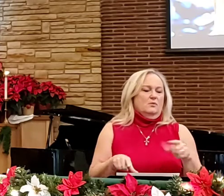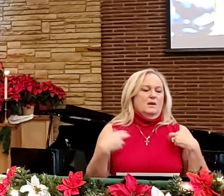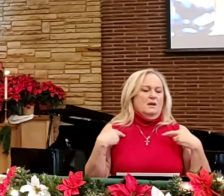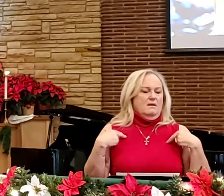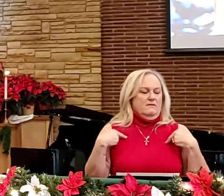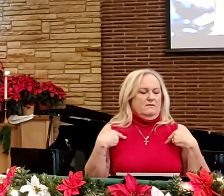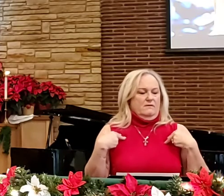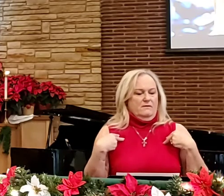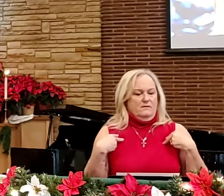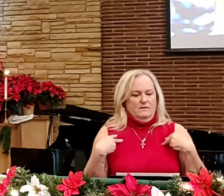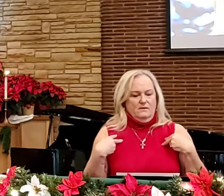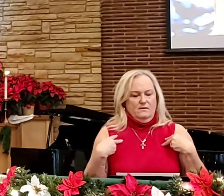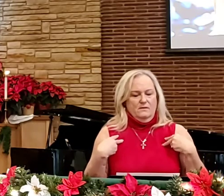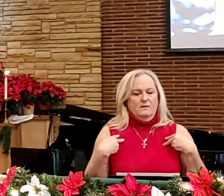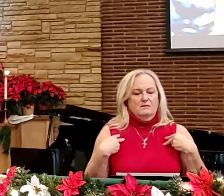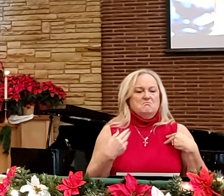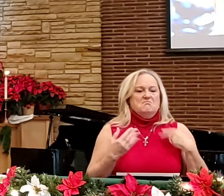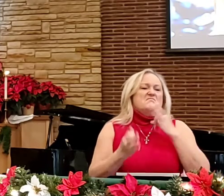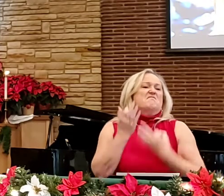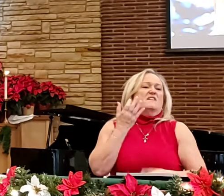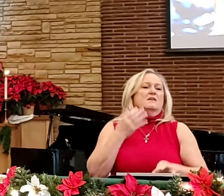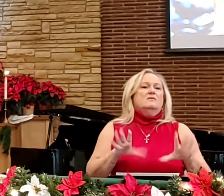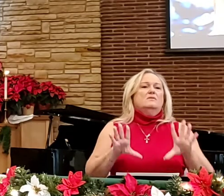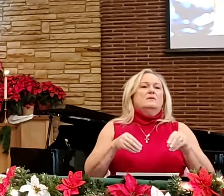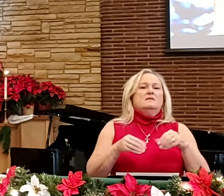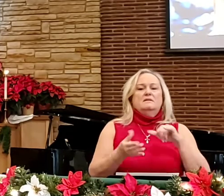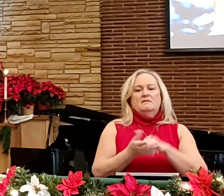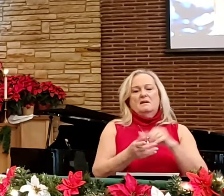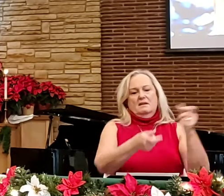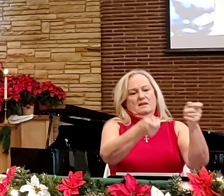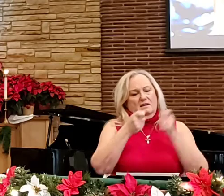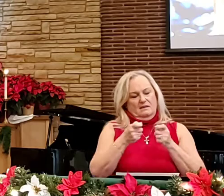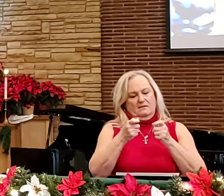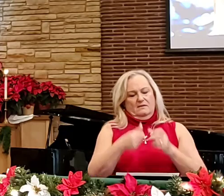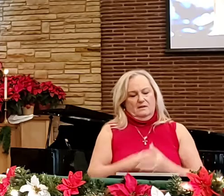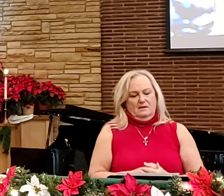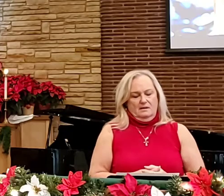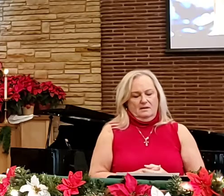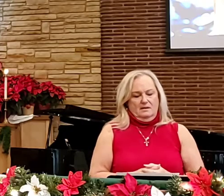have failed to receive that gift.